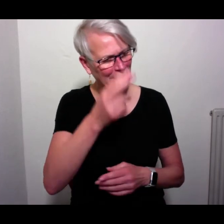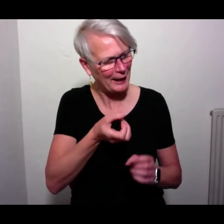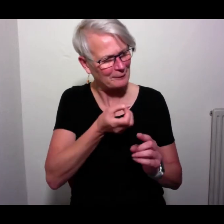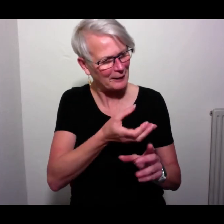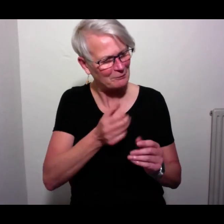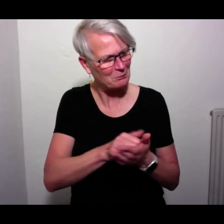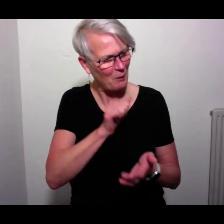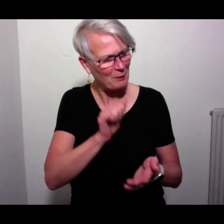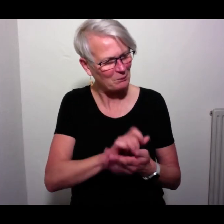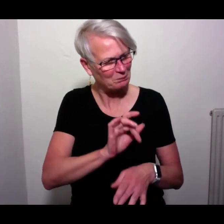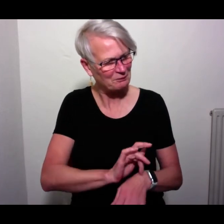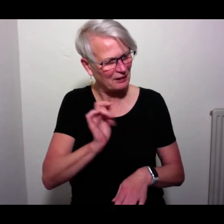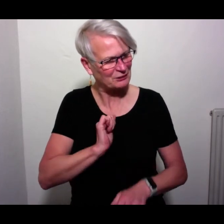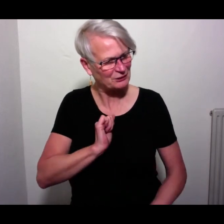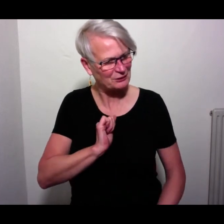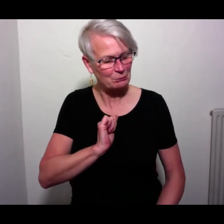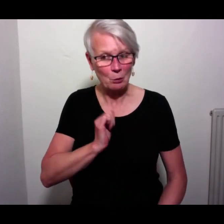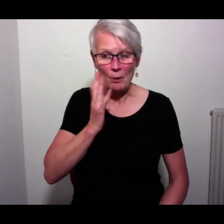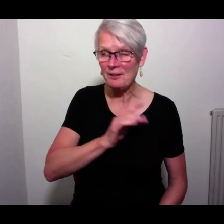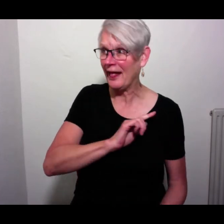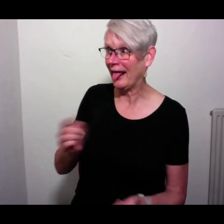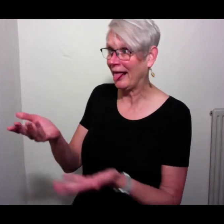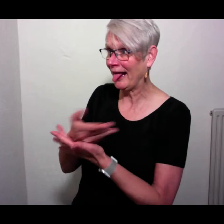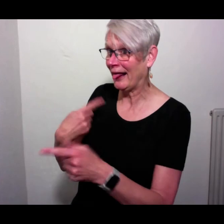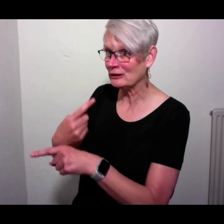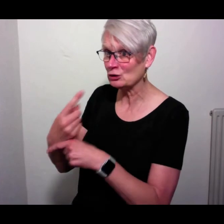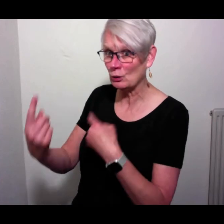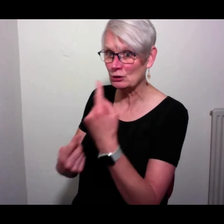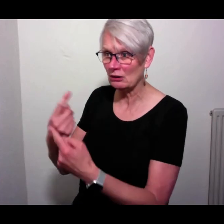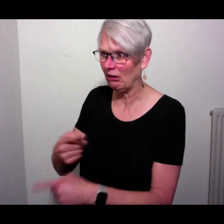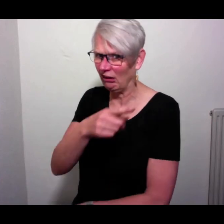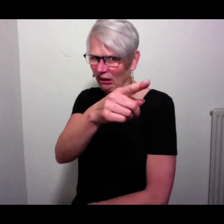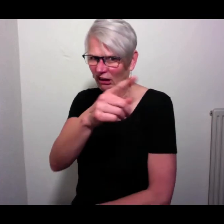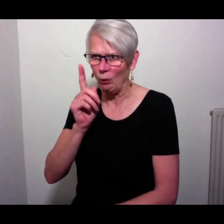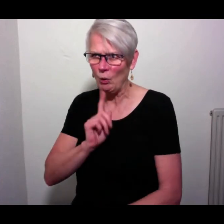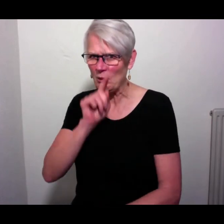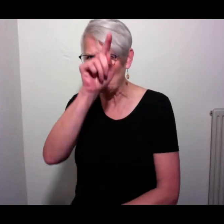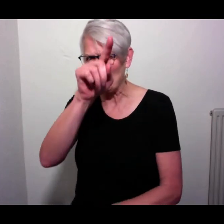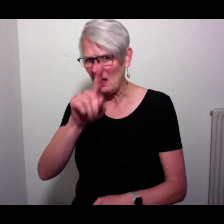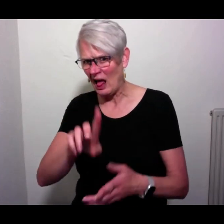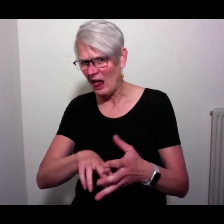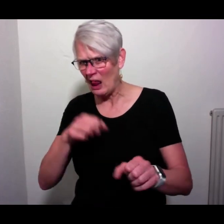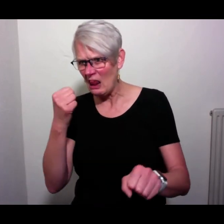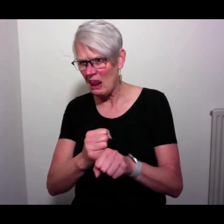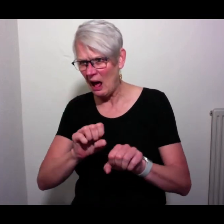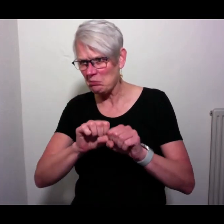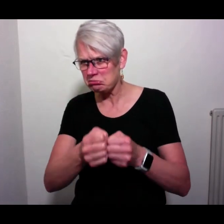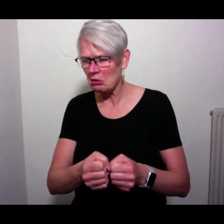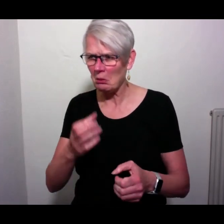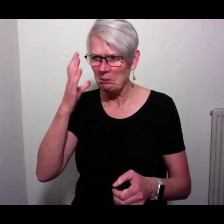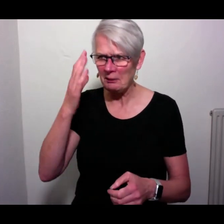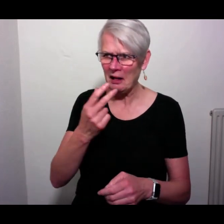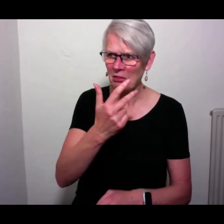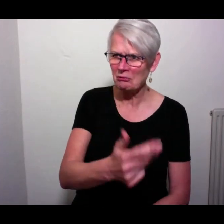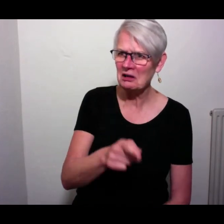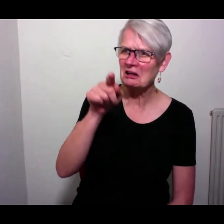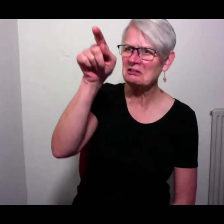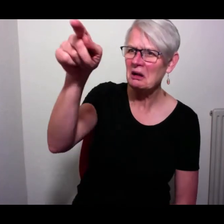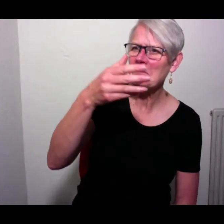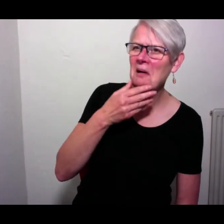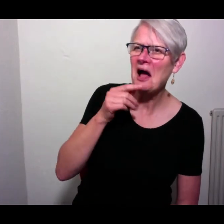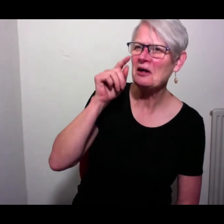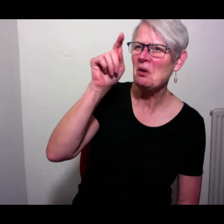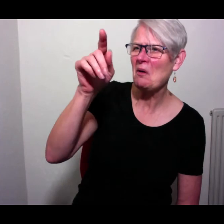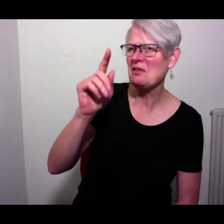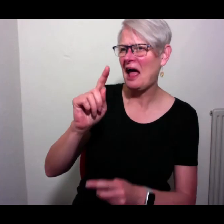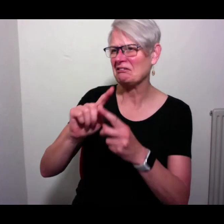name? But when they're talking to each other, it's the broken leg in bed 3, the aneurysm in HDU, the appendix, the